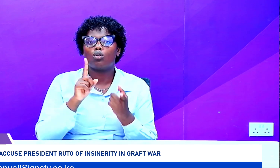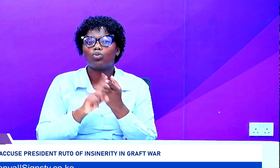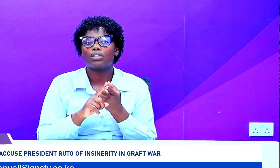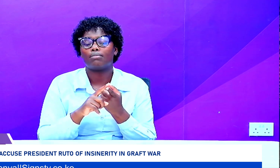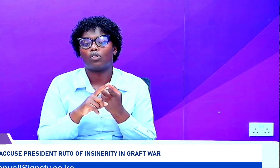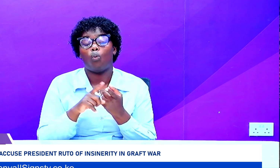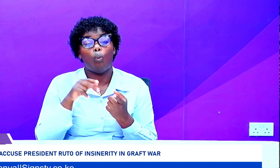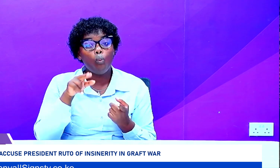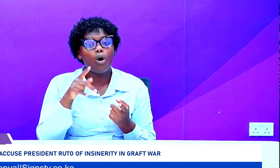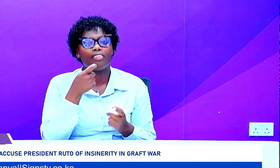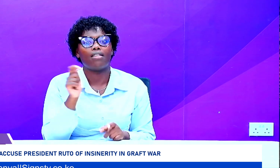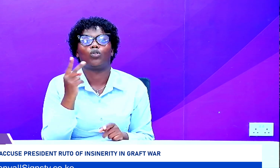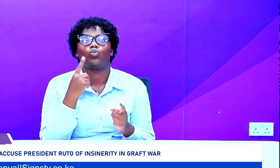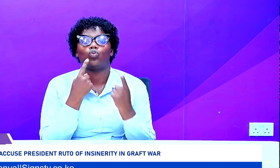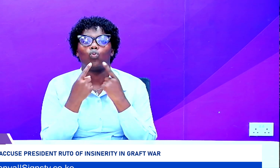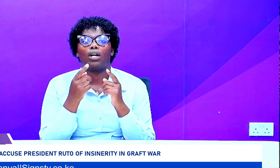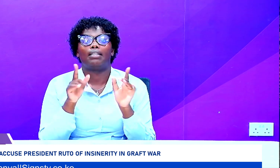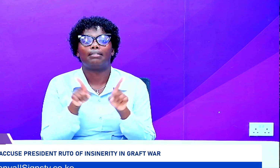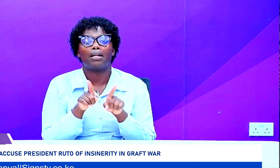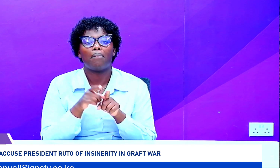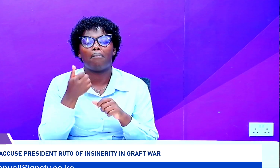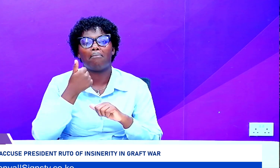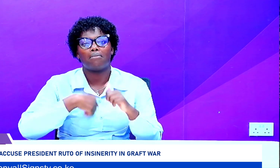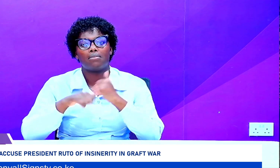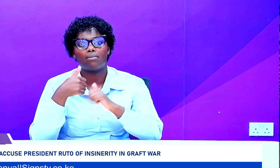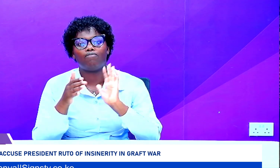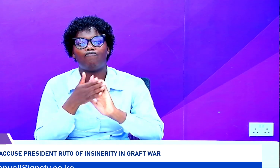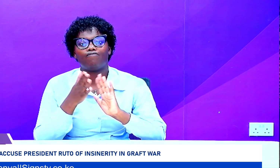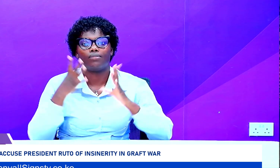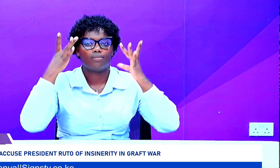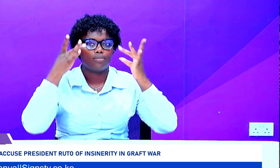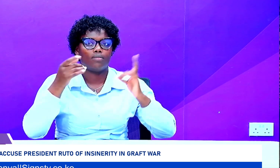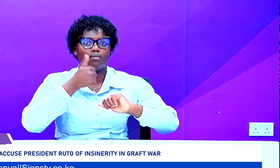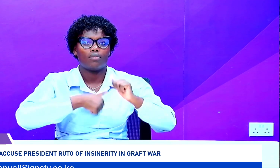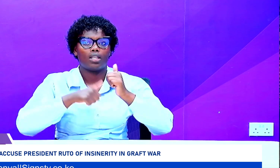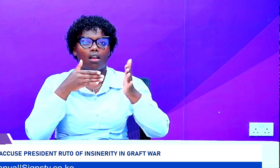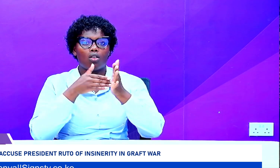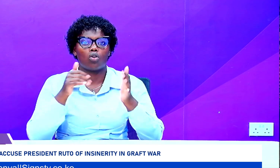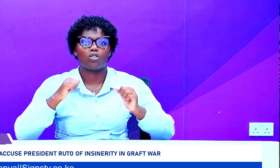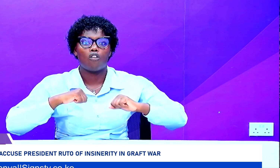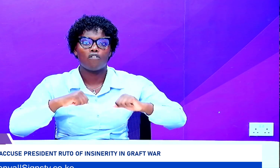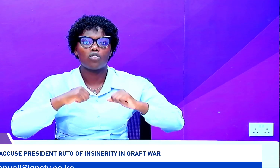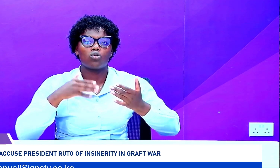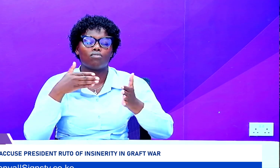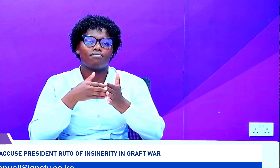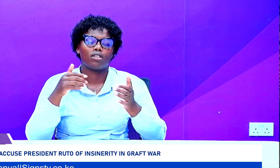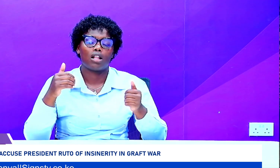Babu Owino, have called on the head of state to walk the talk and take immediate,